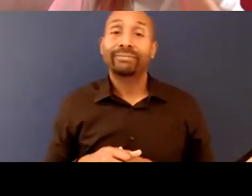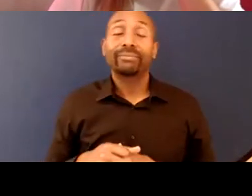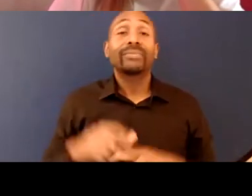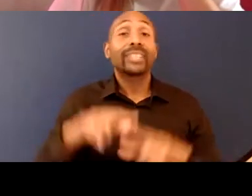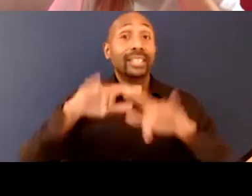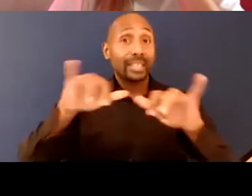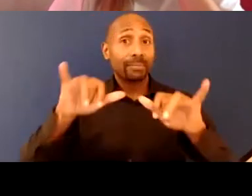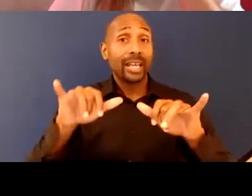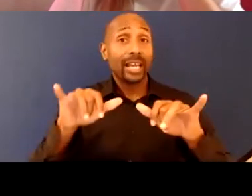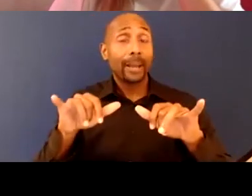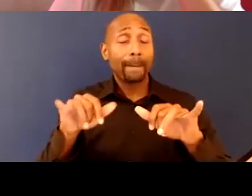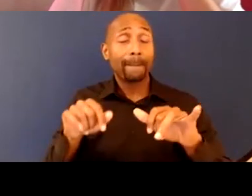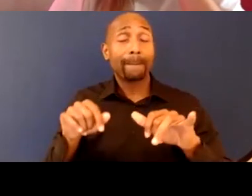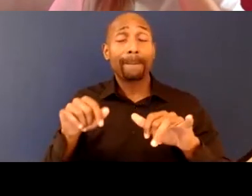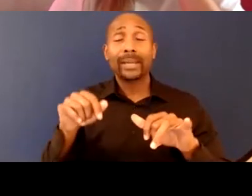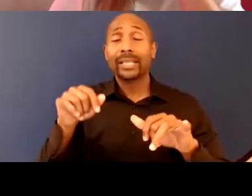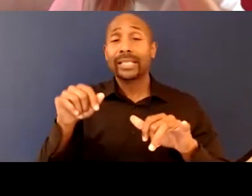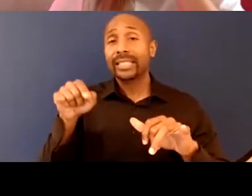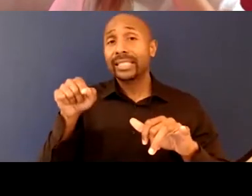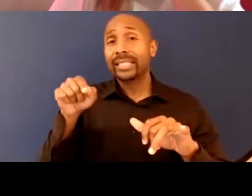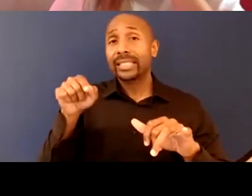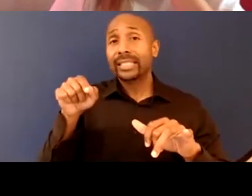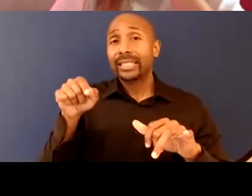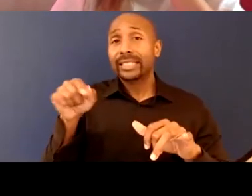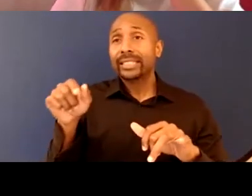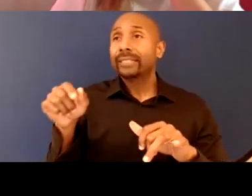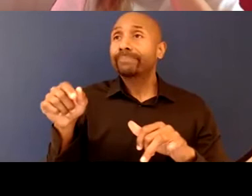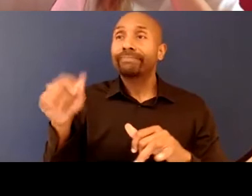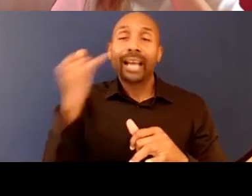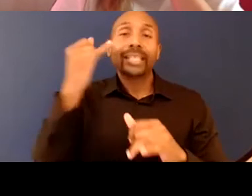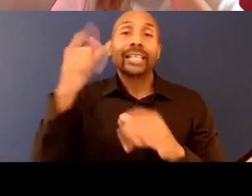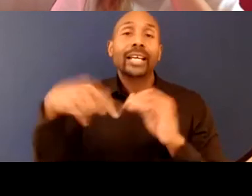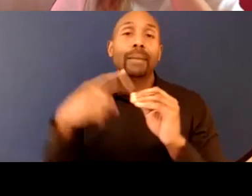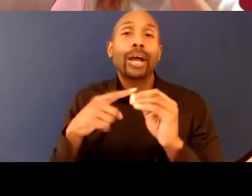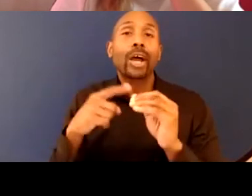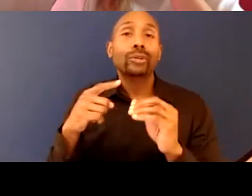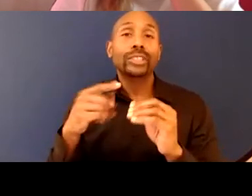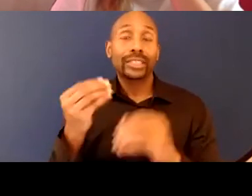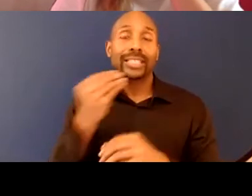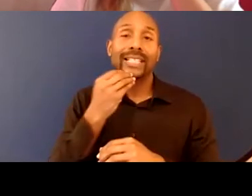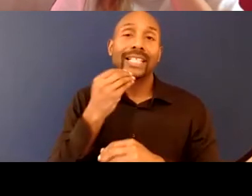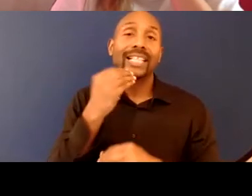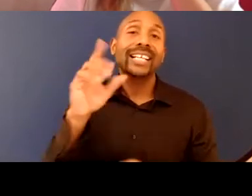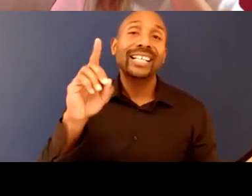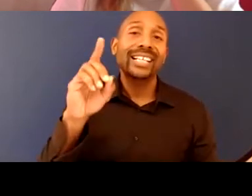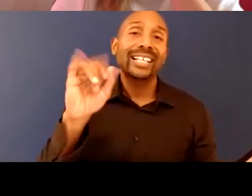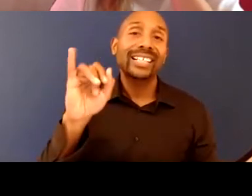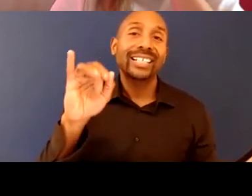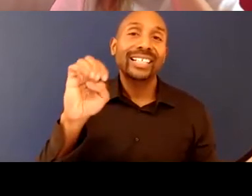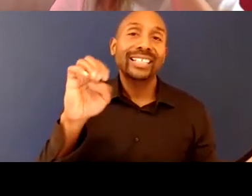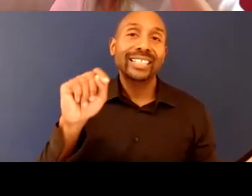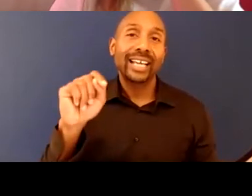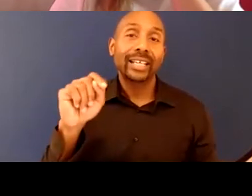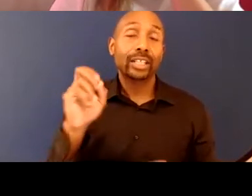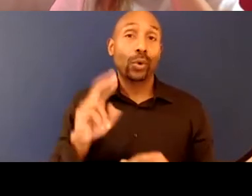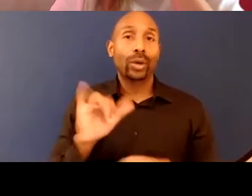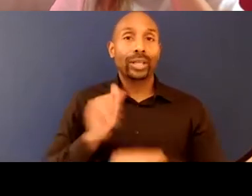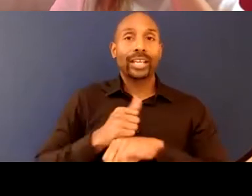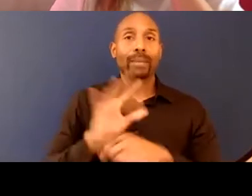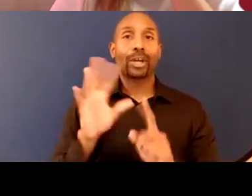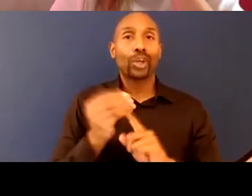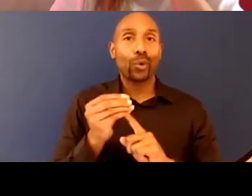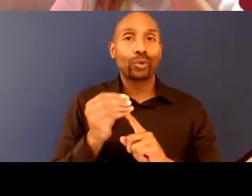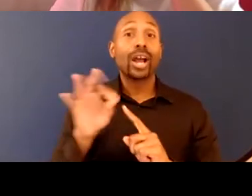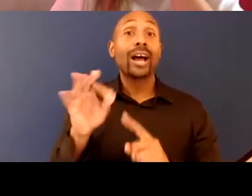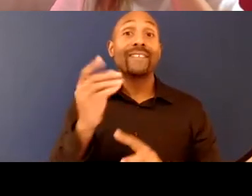creating a diet or a culture of dieting where folks do not feel ostracized for going